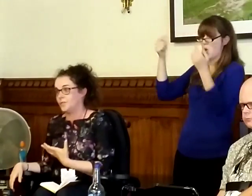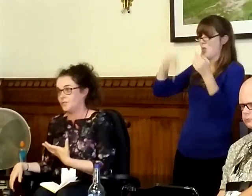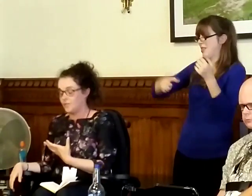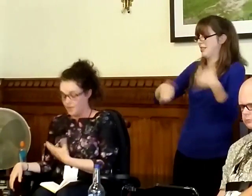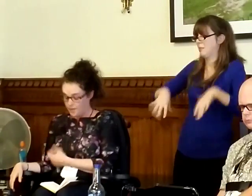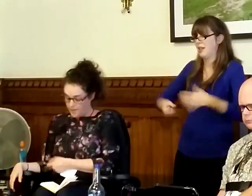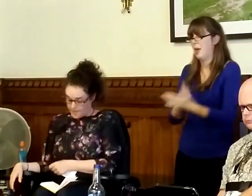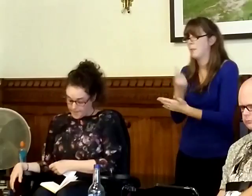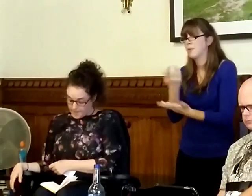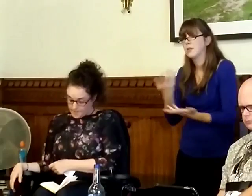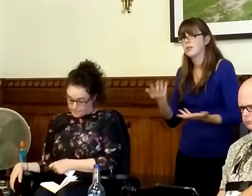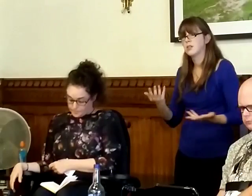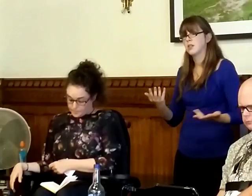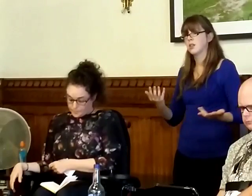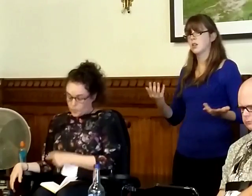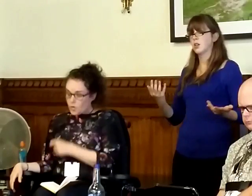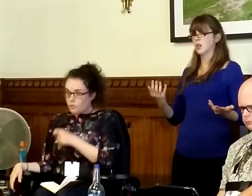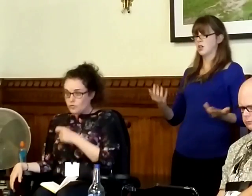has happened to us.